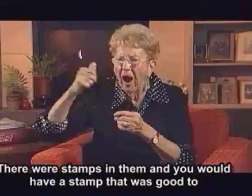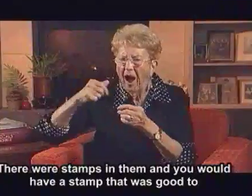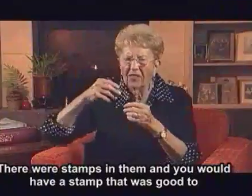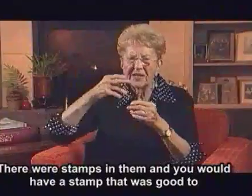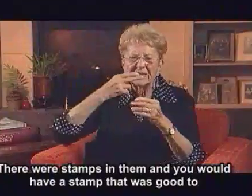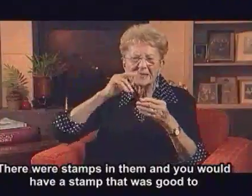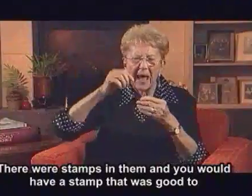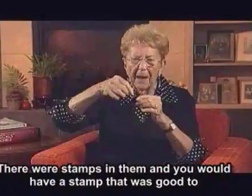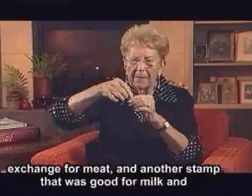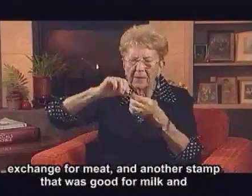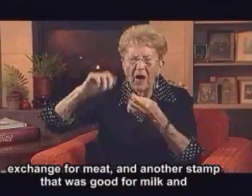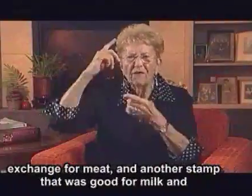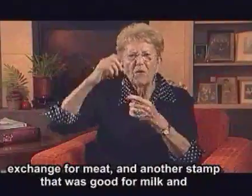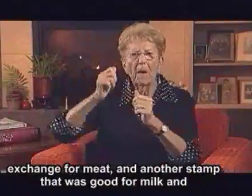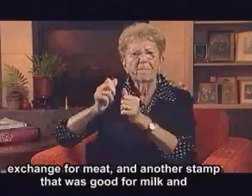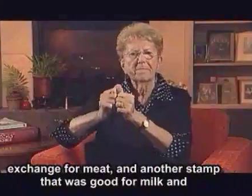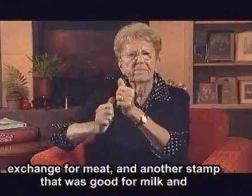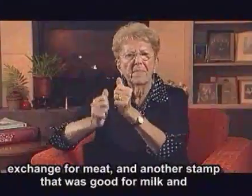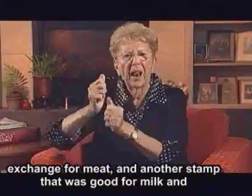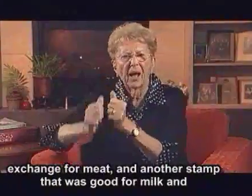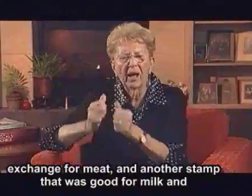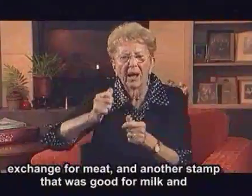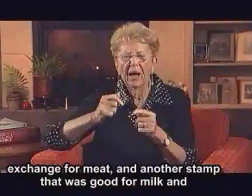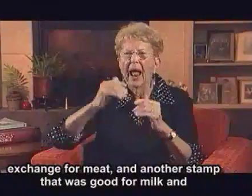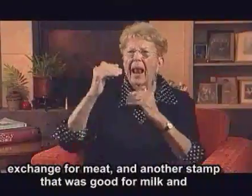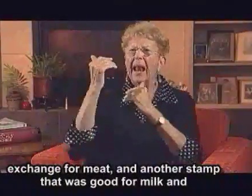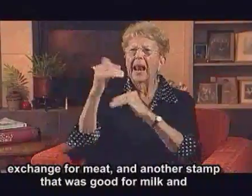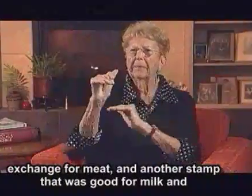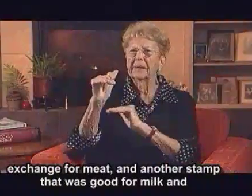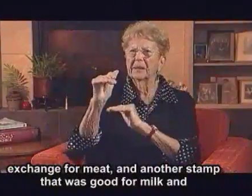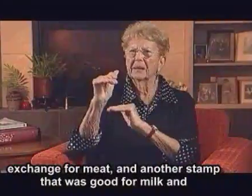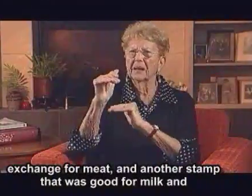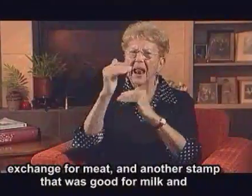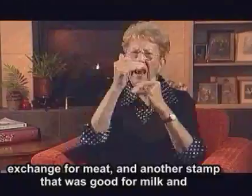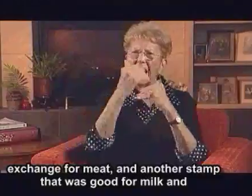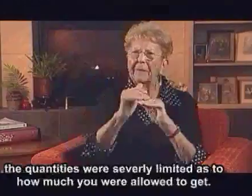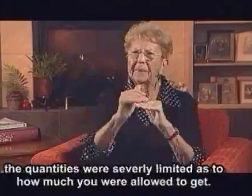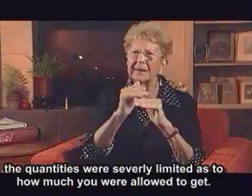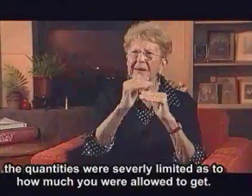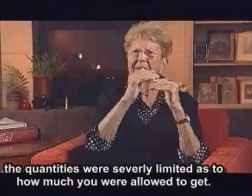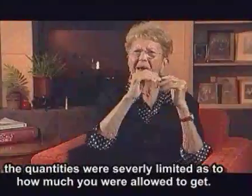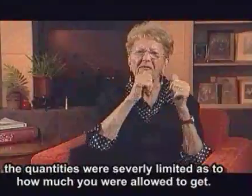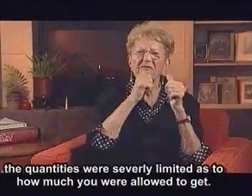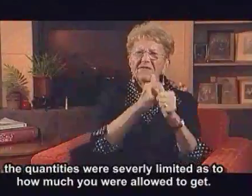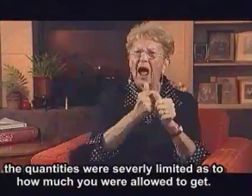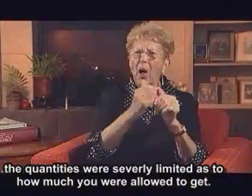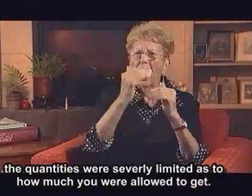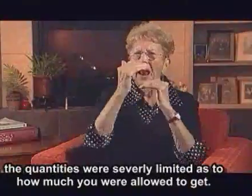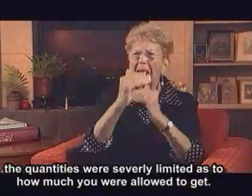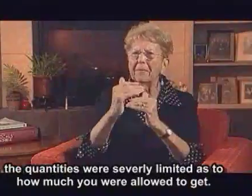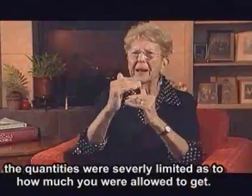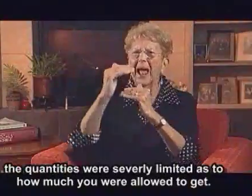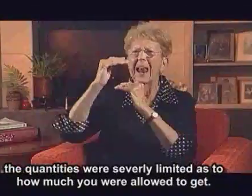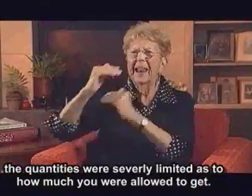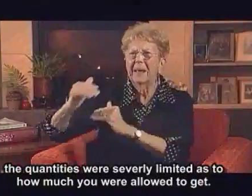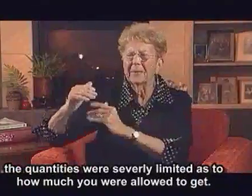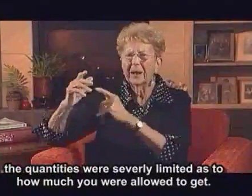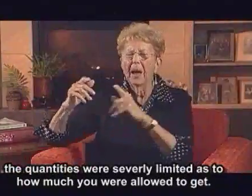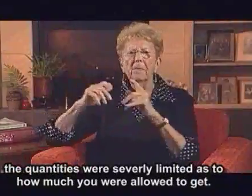stamp that was good to exchange for meat, another stamp that was good for milk, and the quantities were severely limited as to how much